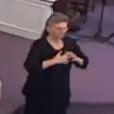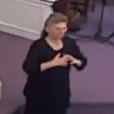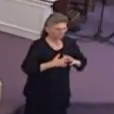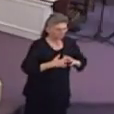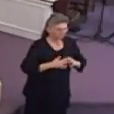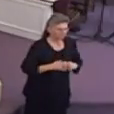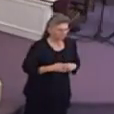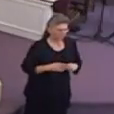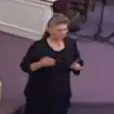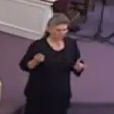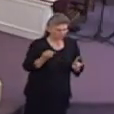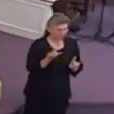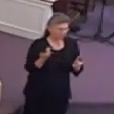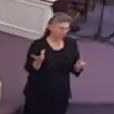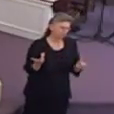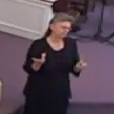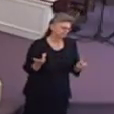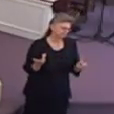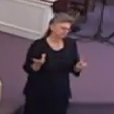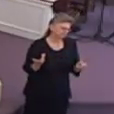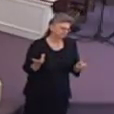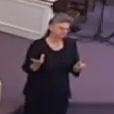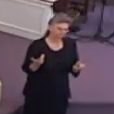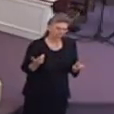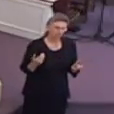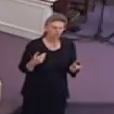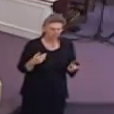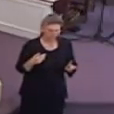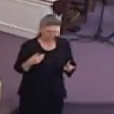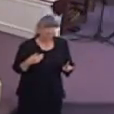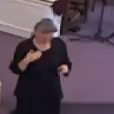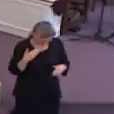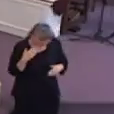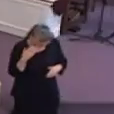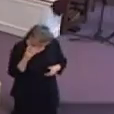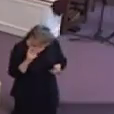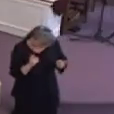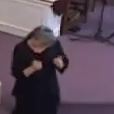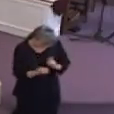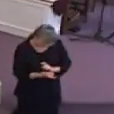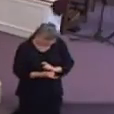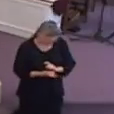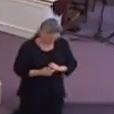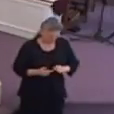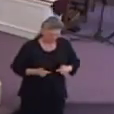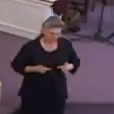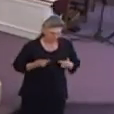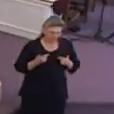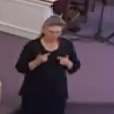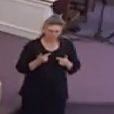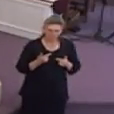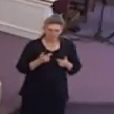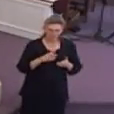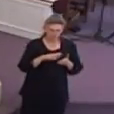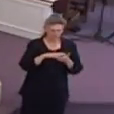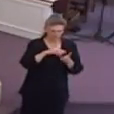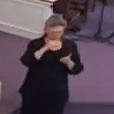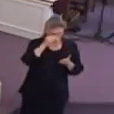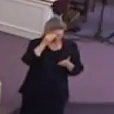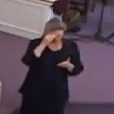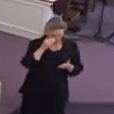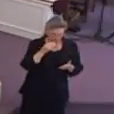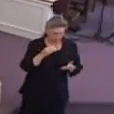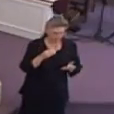Well, I think the point today is that we go through changes of life, and oftentimes we find ourselves perhaps at that